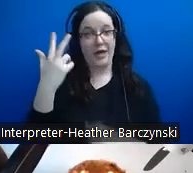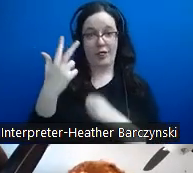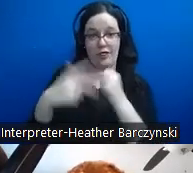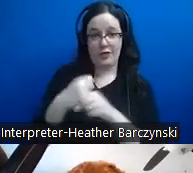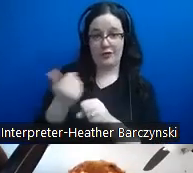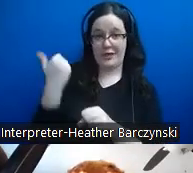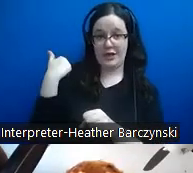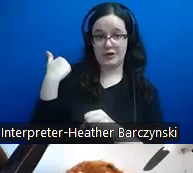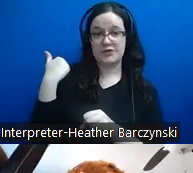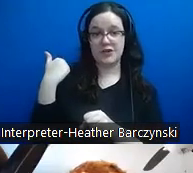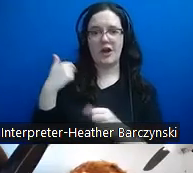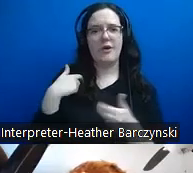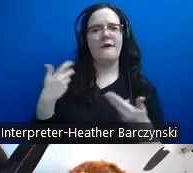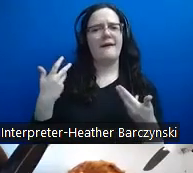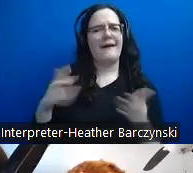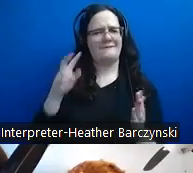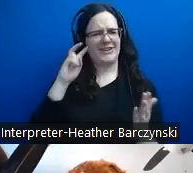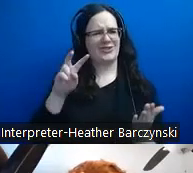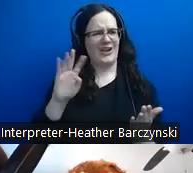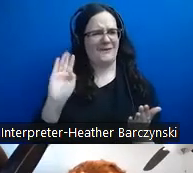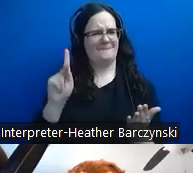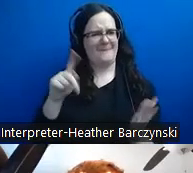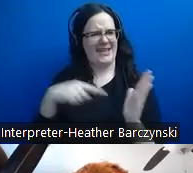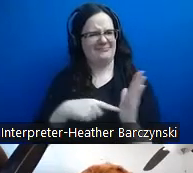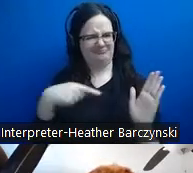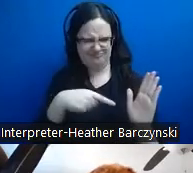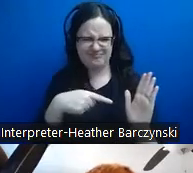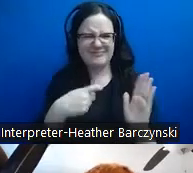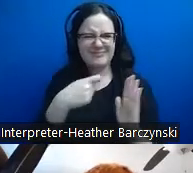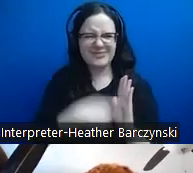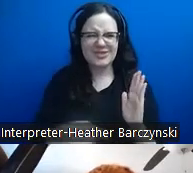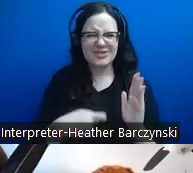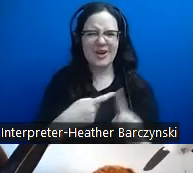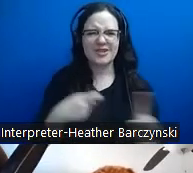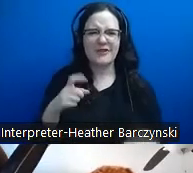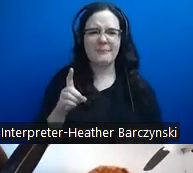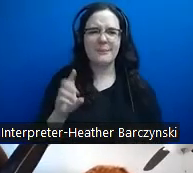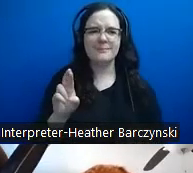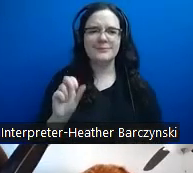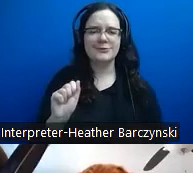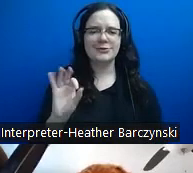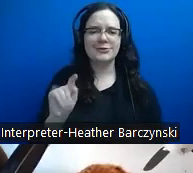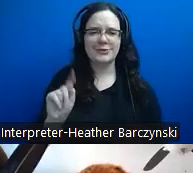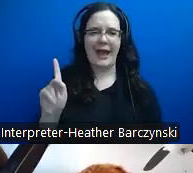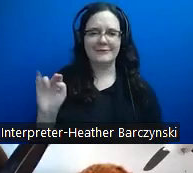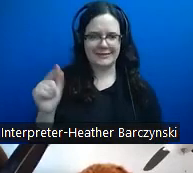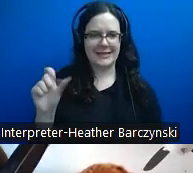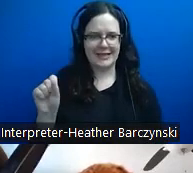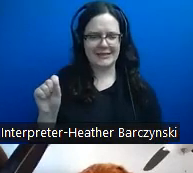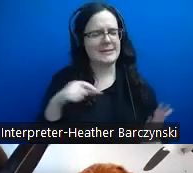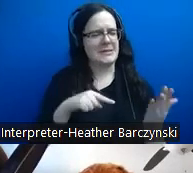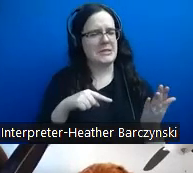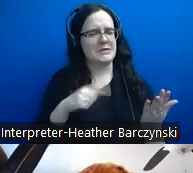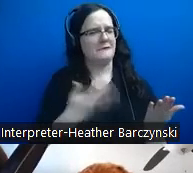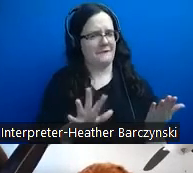I had seen on a statement charges from DraftKings. So this time around,